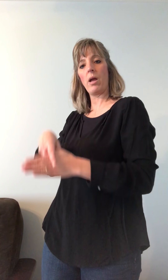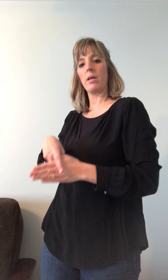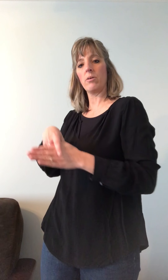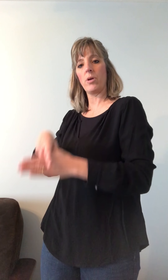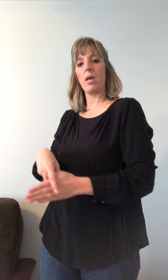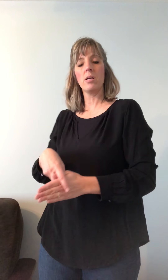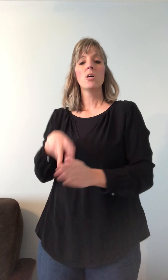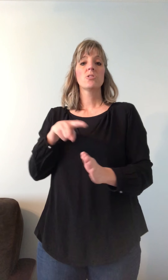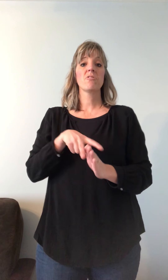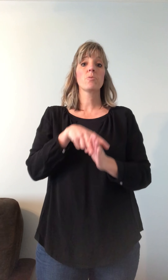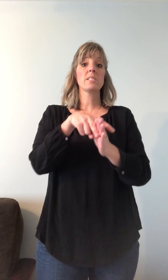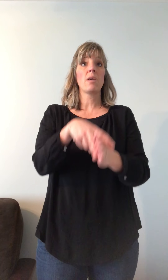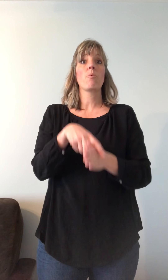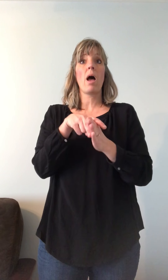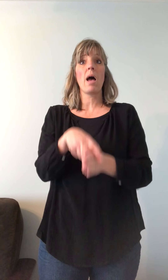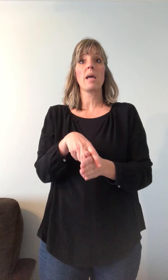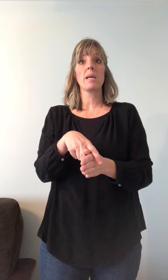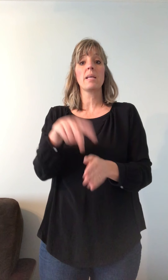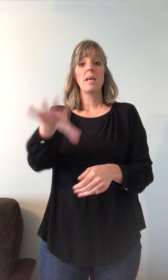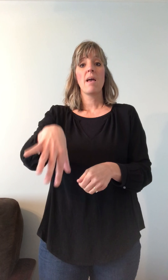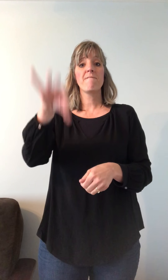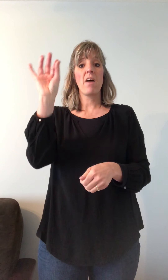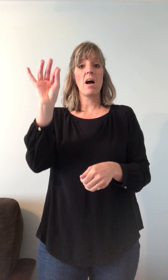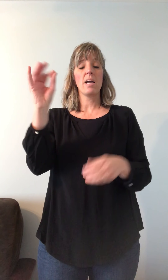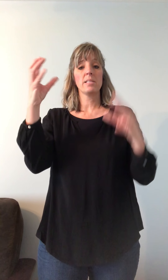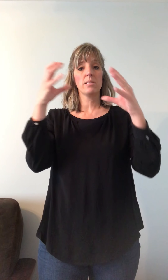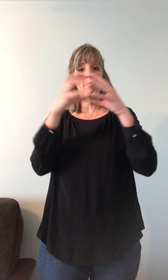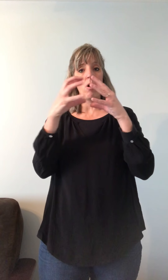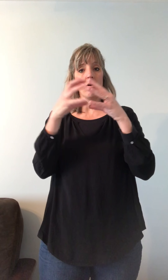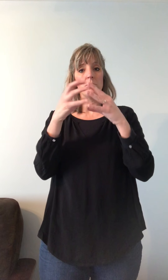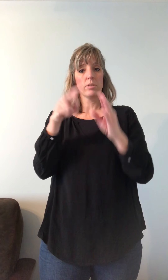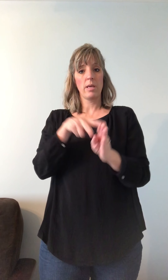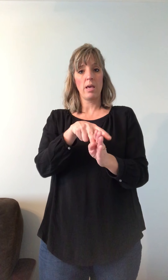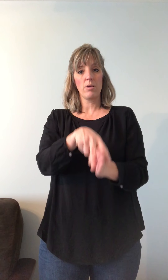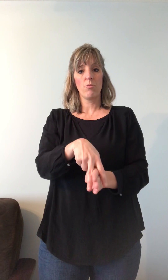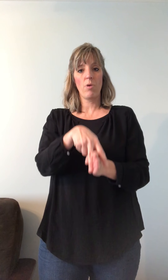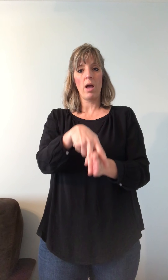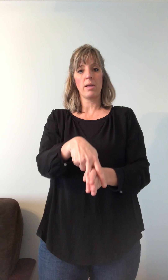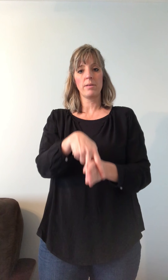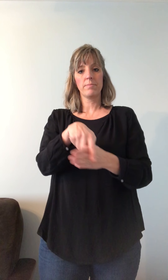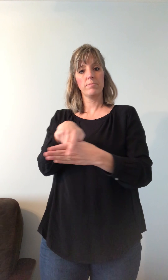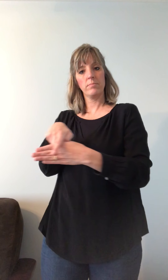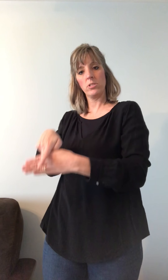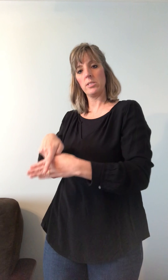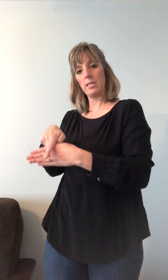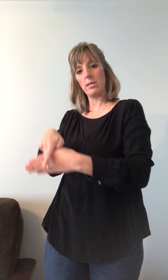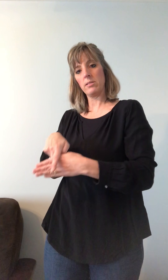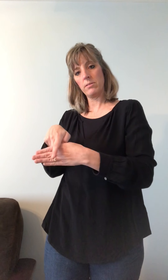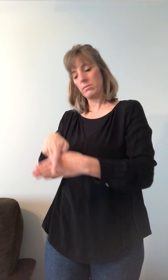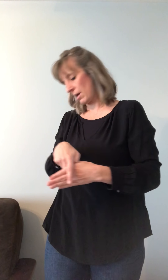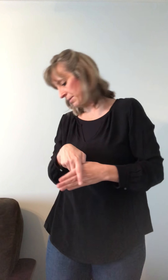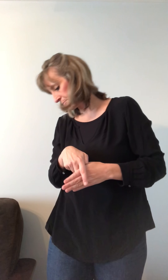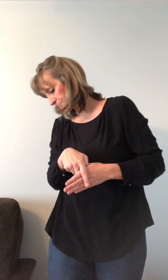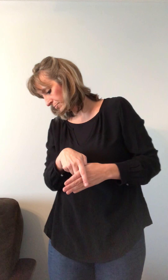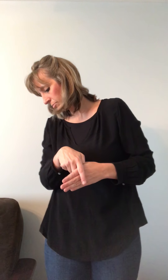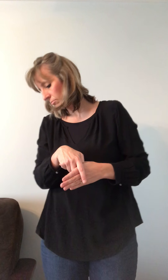riding, okay? So if you want to say ride and find the ball, okay? Ride. Looks like this, okay?